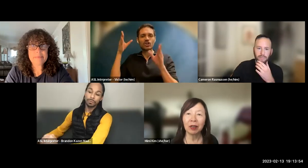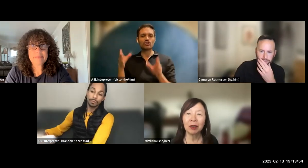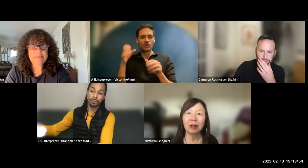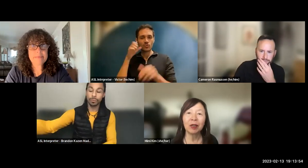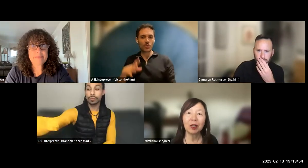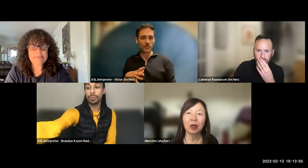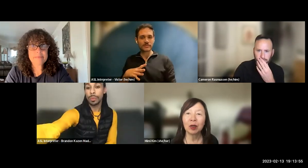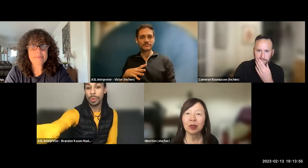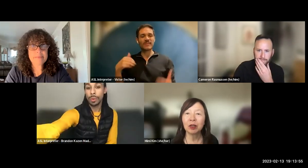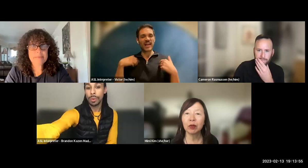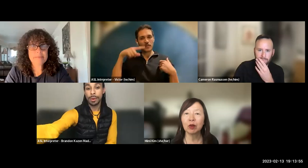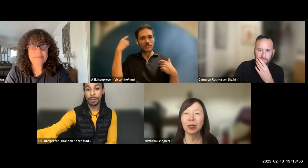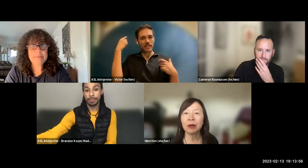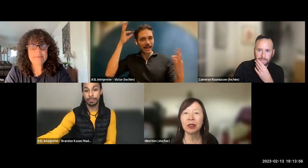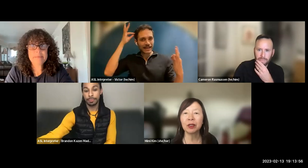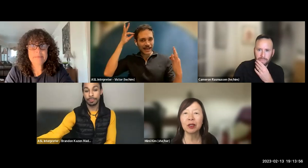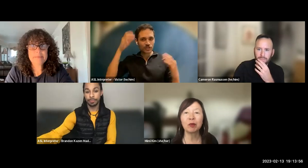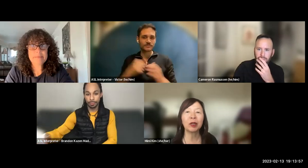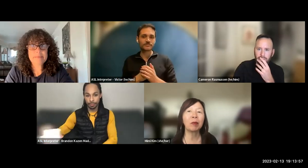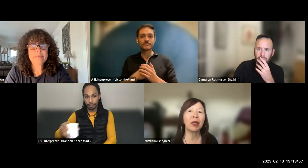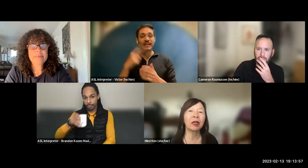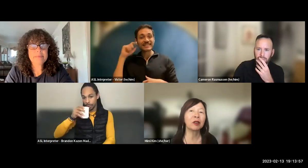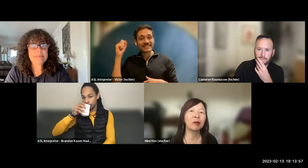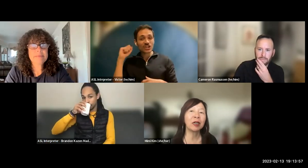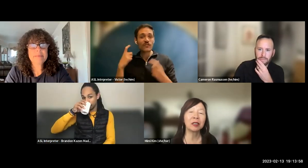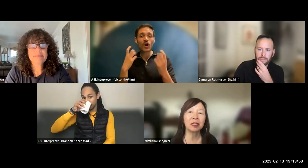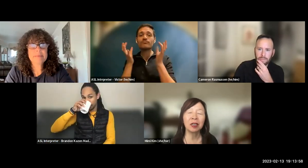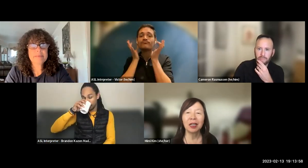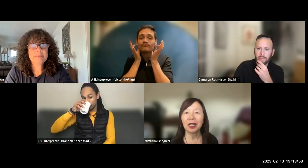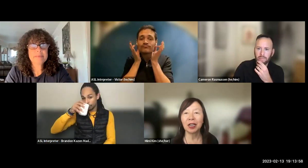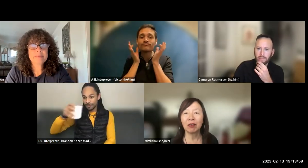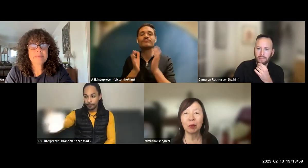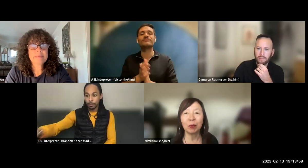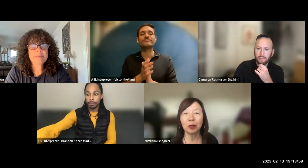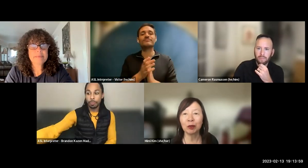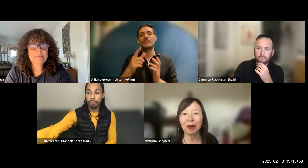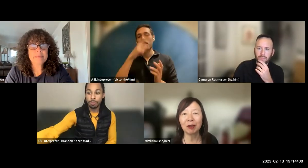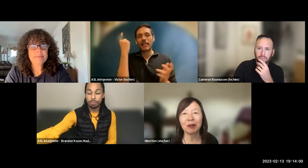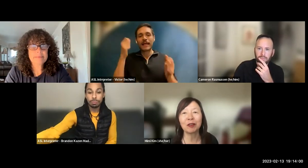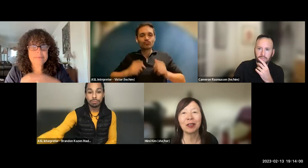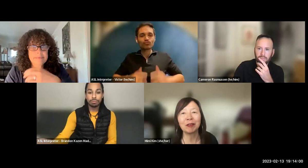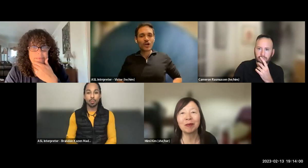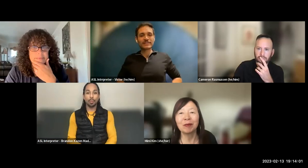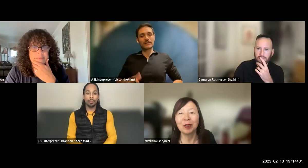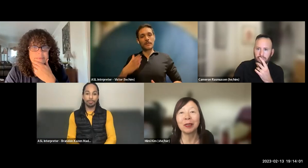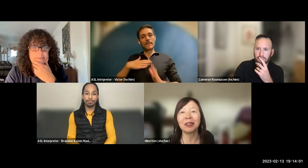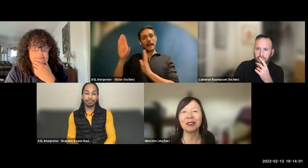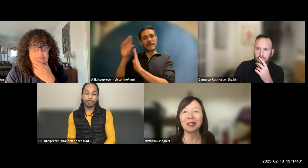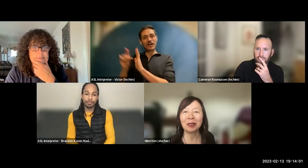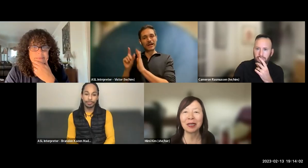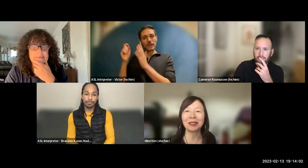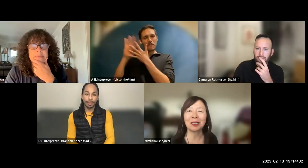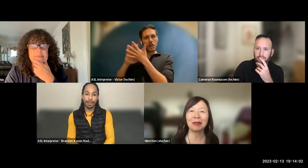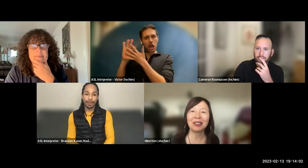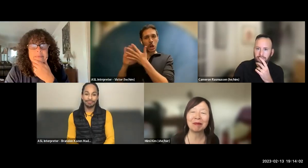black hair, silver hoop earrings, wearing a black dress, and I have a blurred background so that nobody can